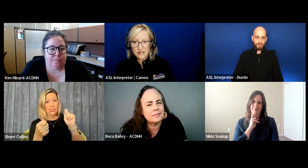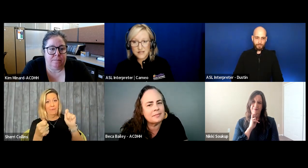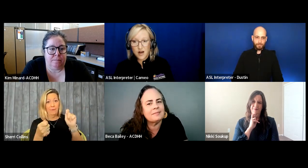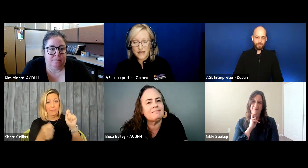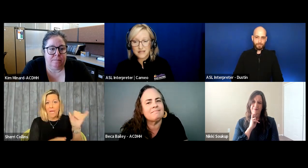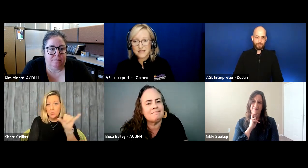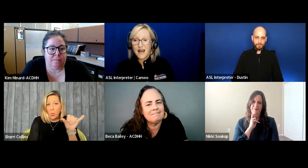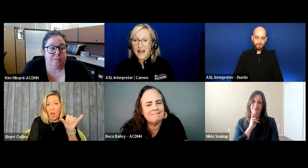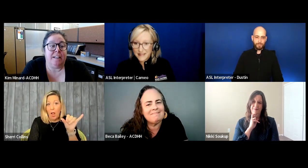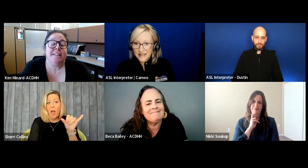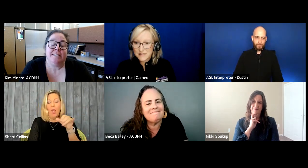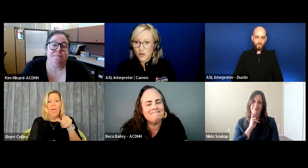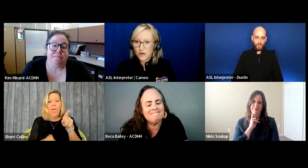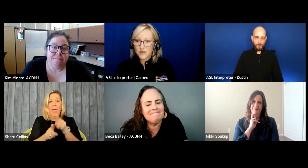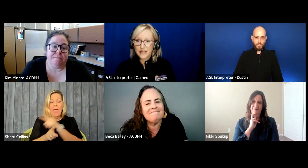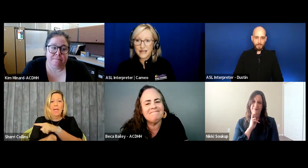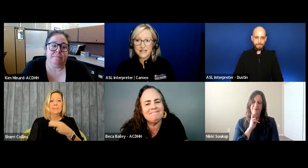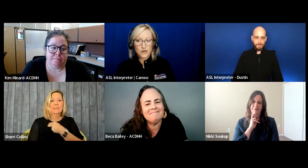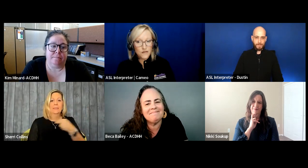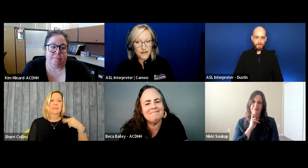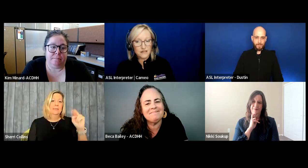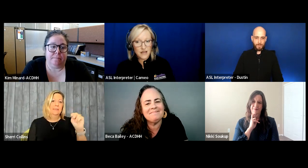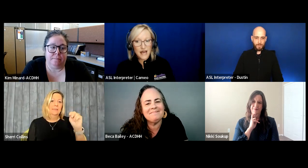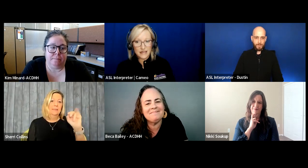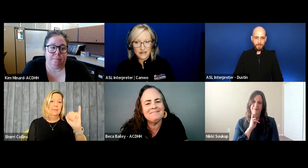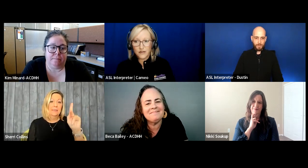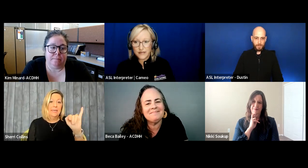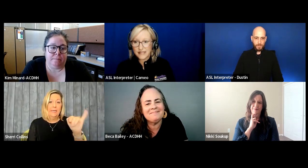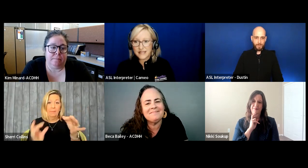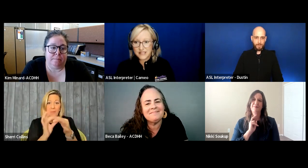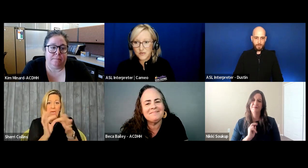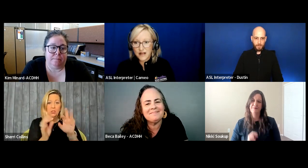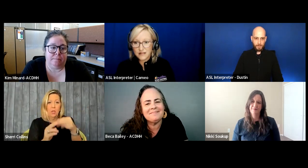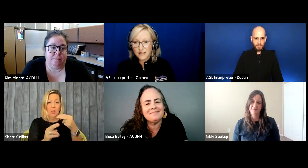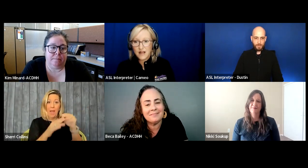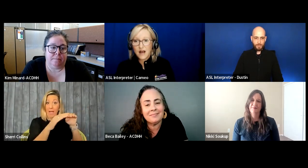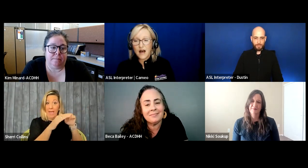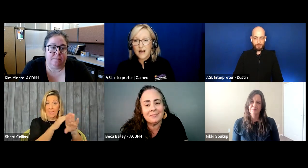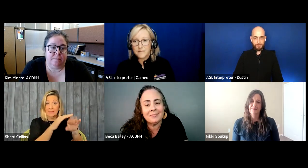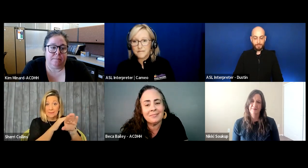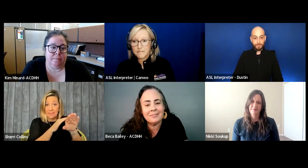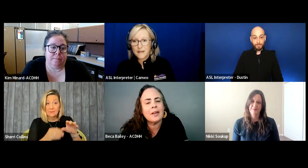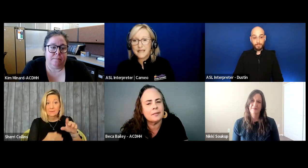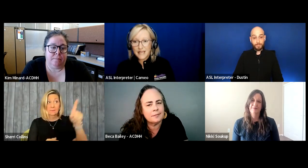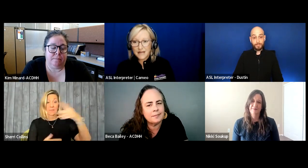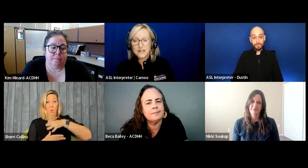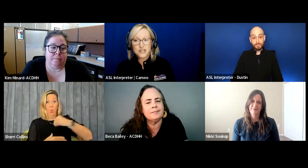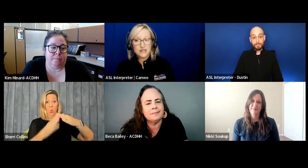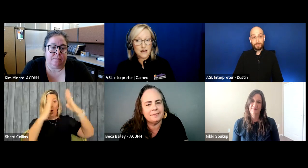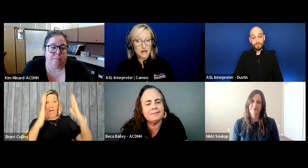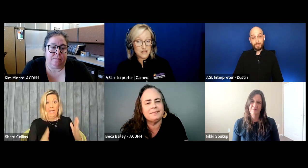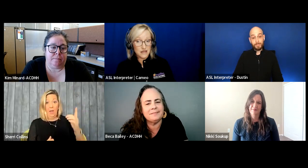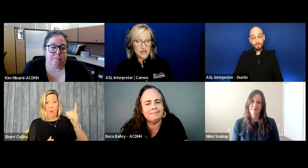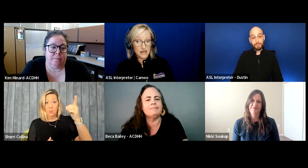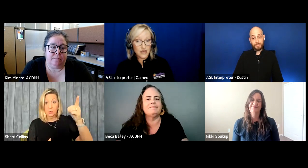these comments. I think that it's important to recognize that COVID had an influence in this as well. Nikki had